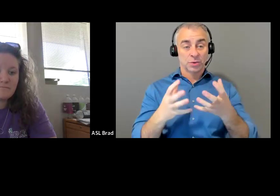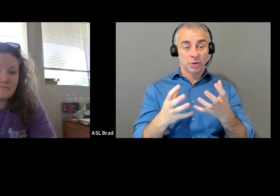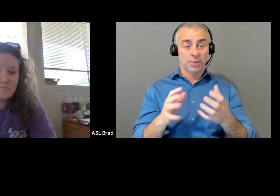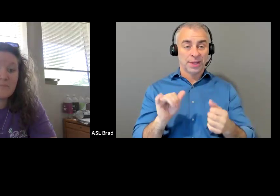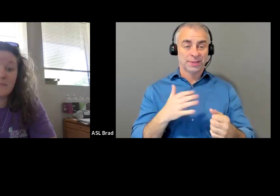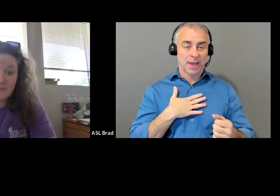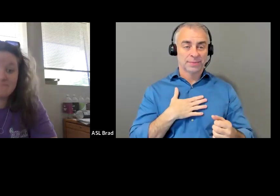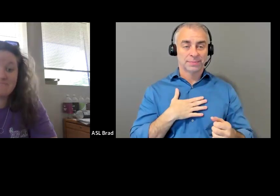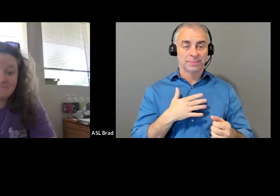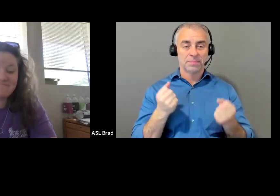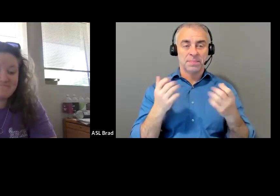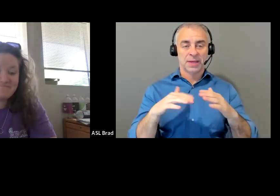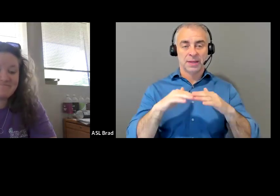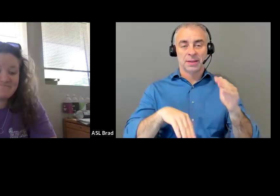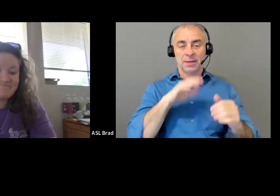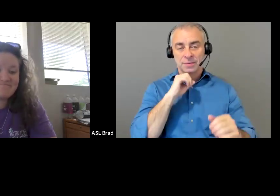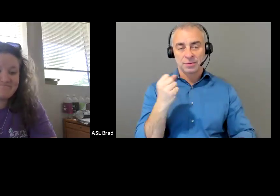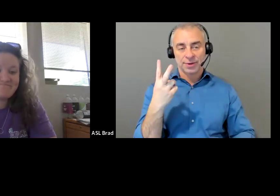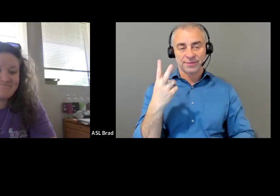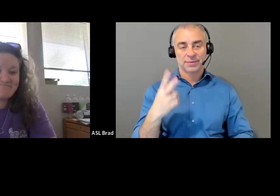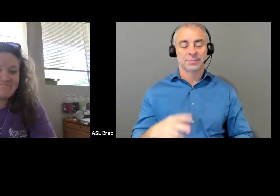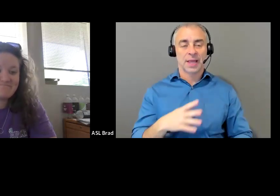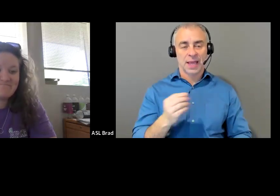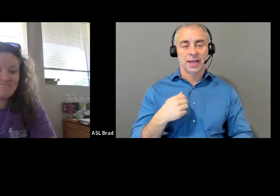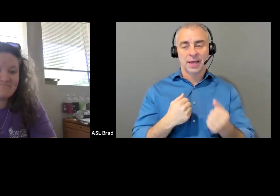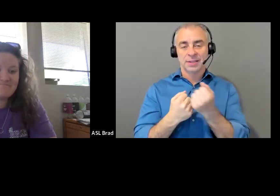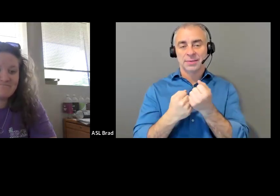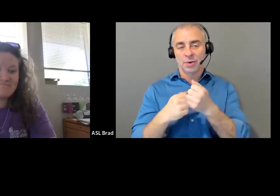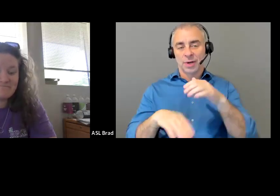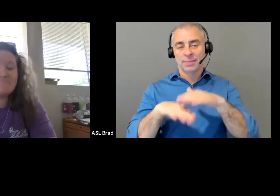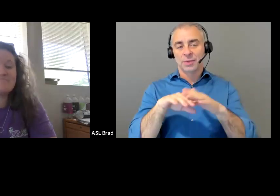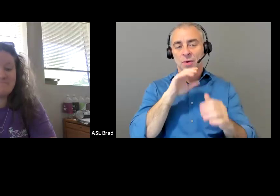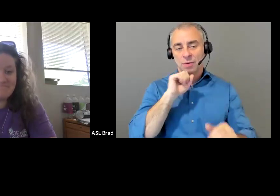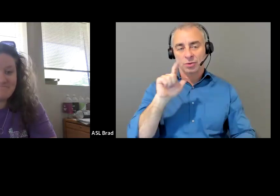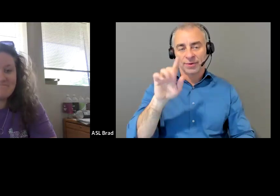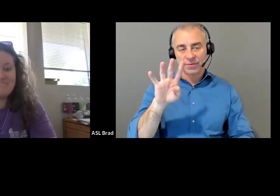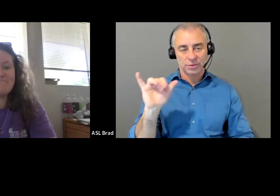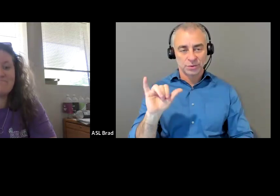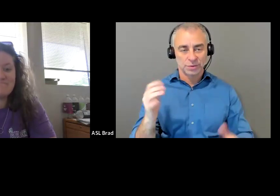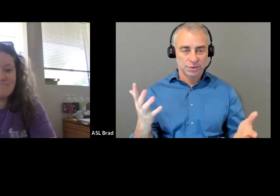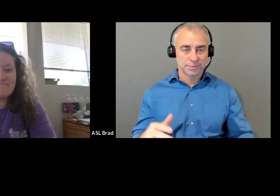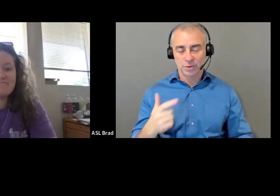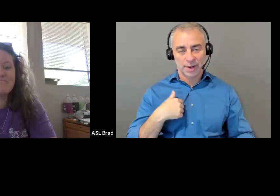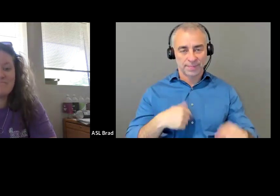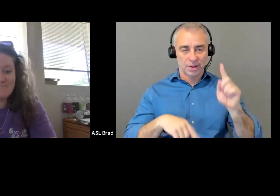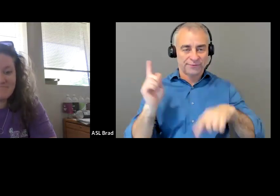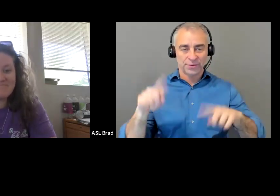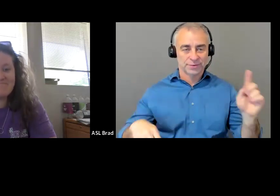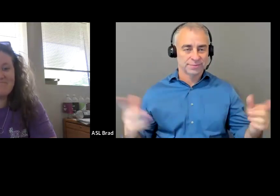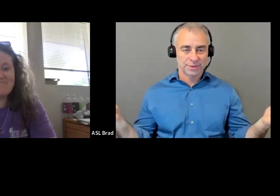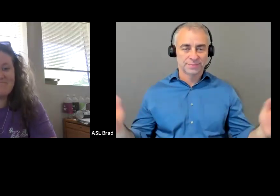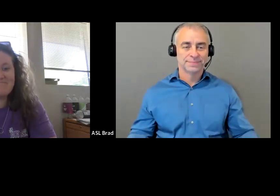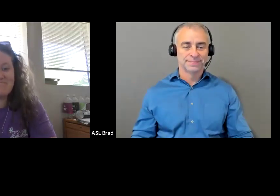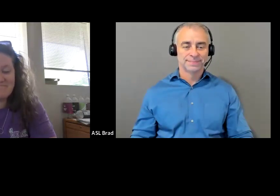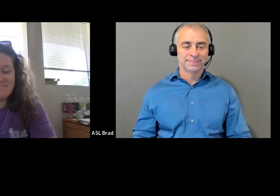group, but I also cover a group all the way up to the age of 24. So I'm kind of all over the place.